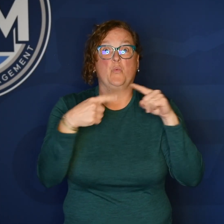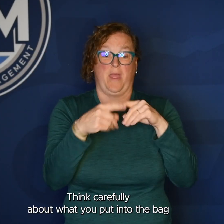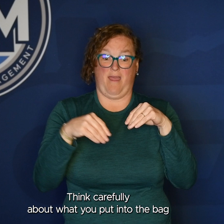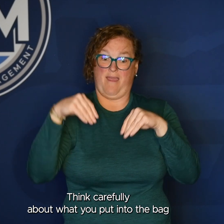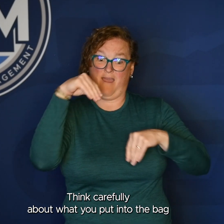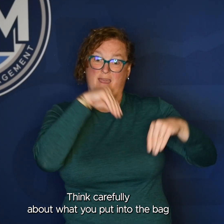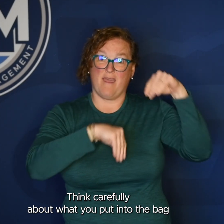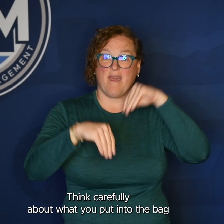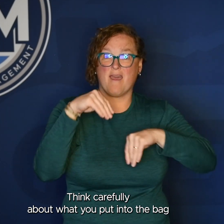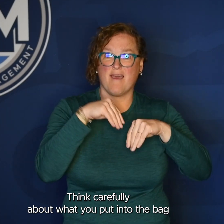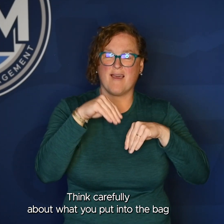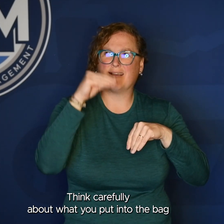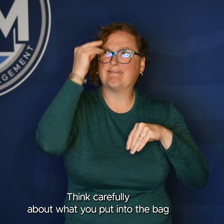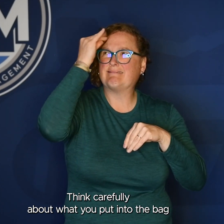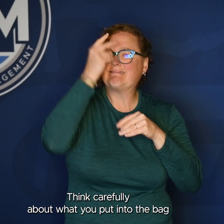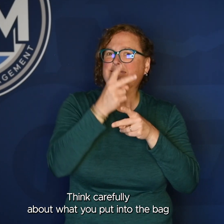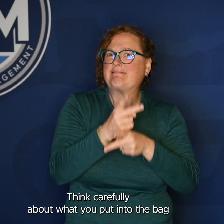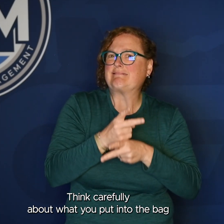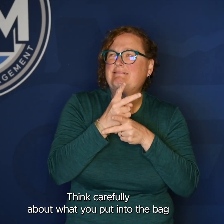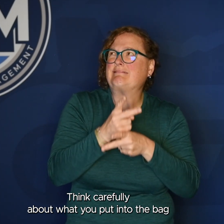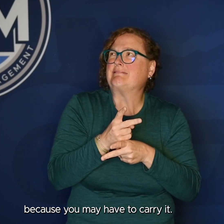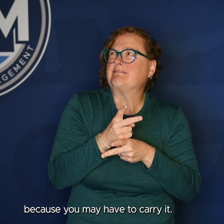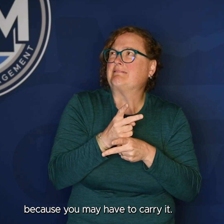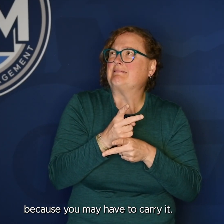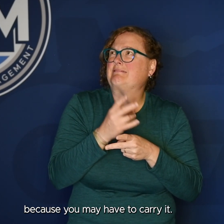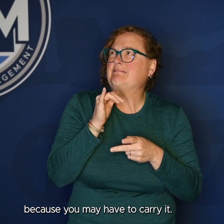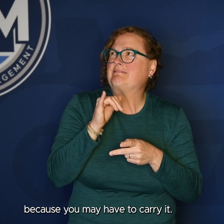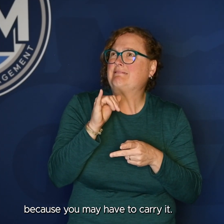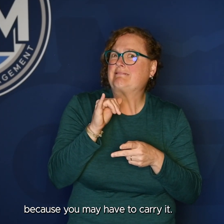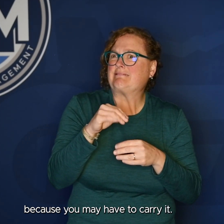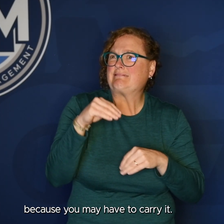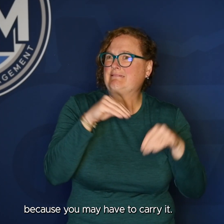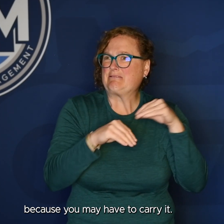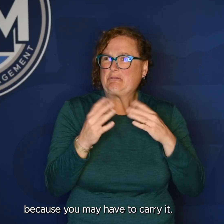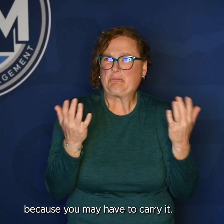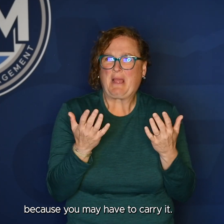Think carefully about what you put into the bag, because you may have to carry it.